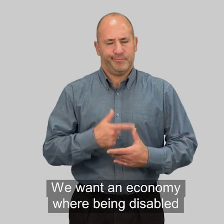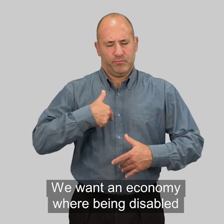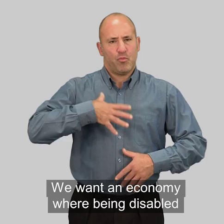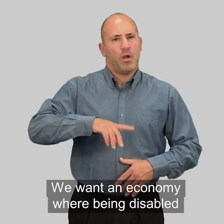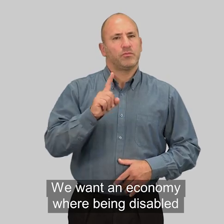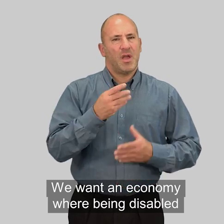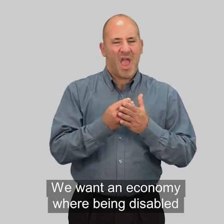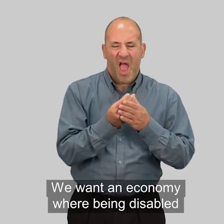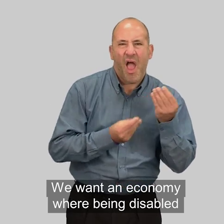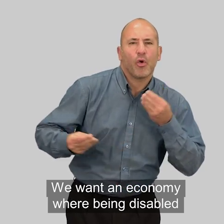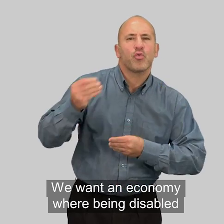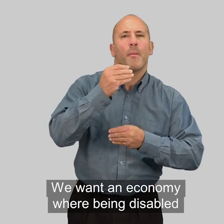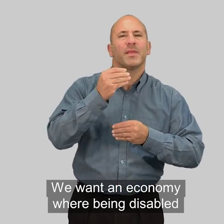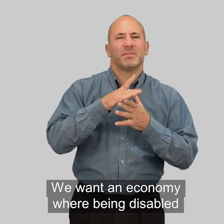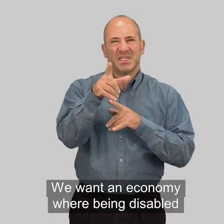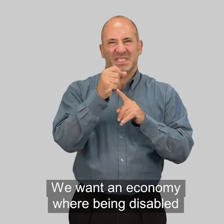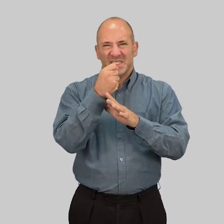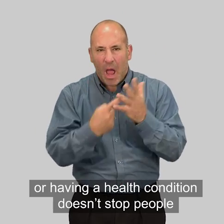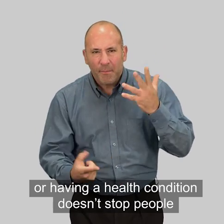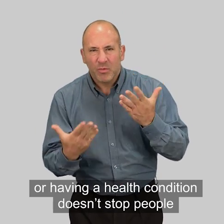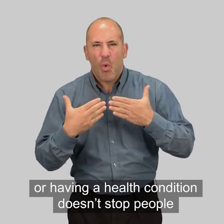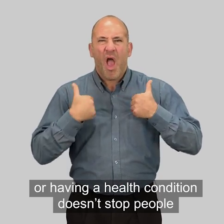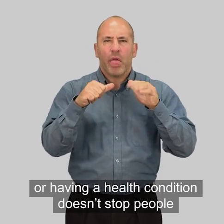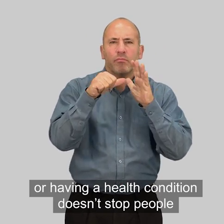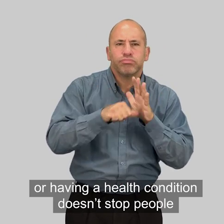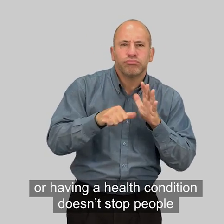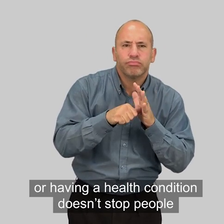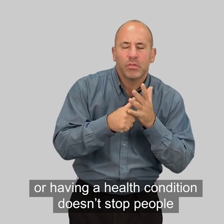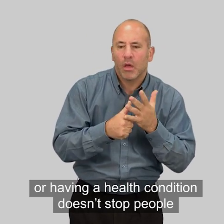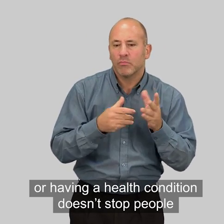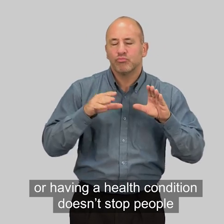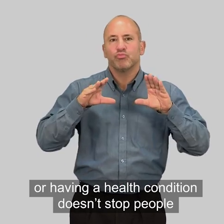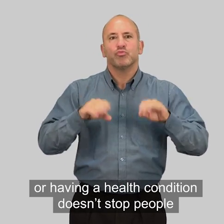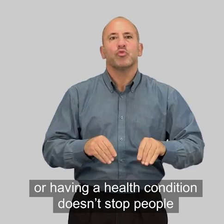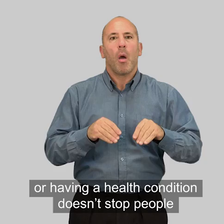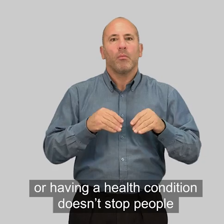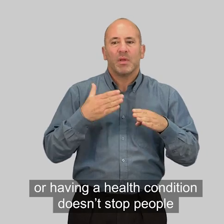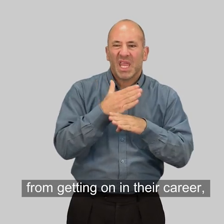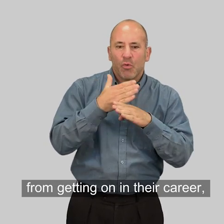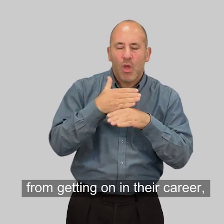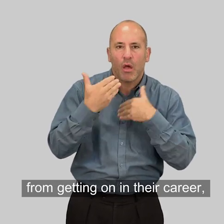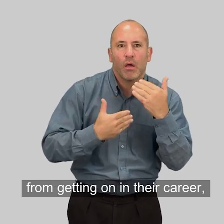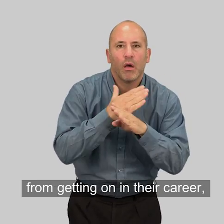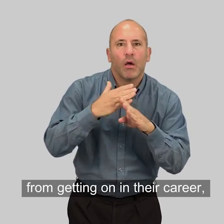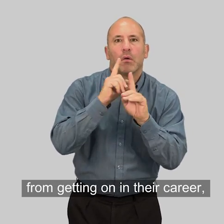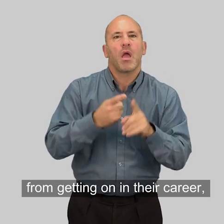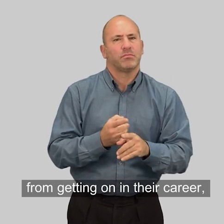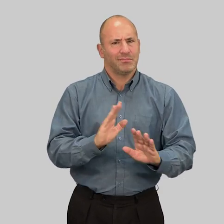We want an economy where being disabled or having a health condition doesn't stop people from getting on in their career, and